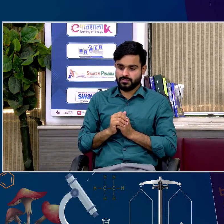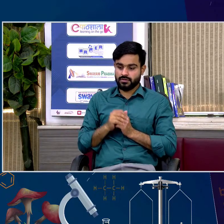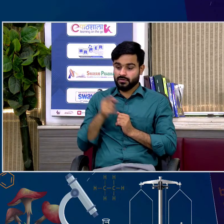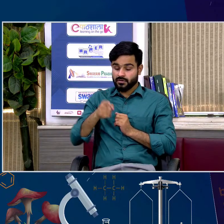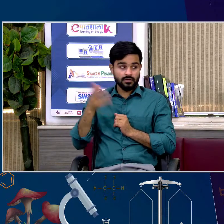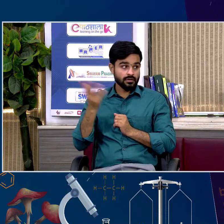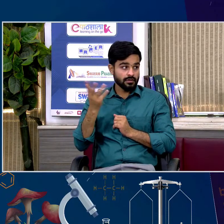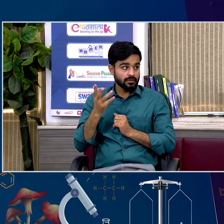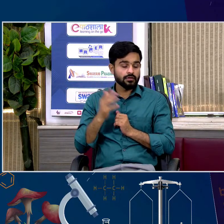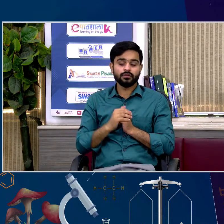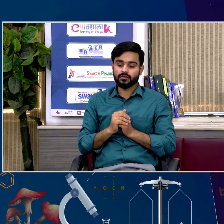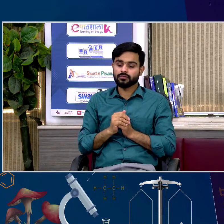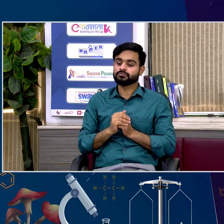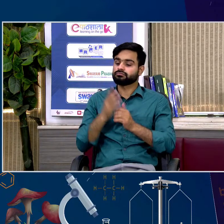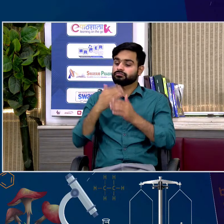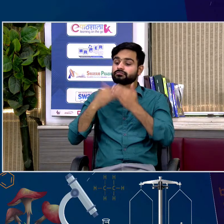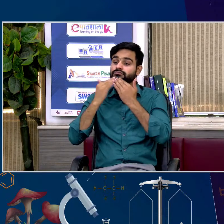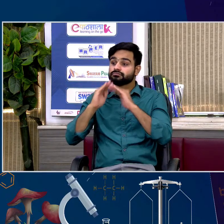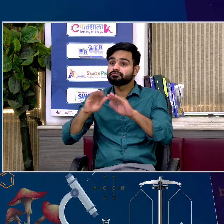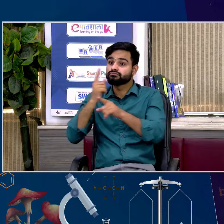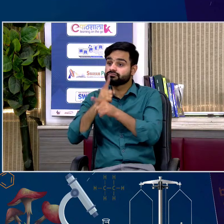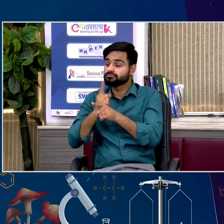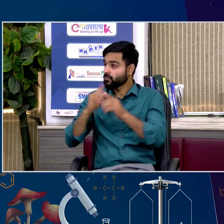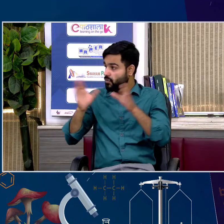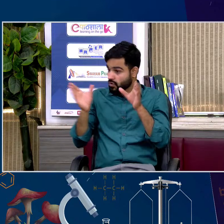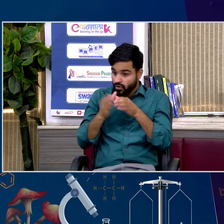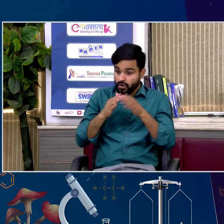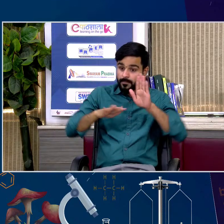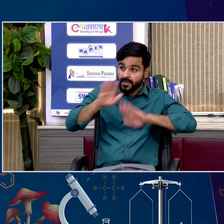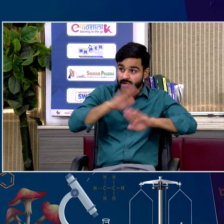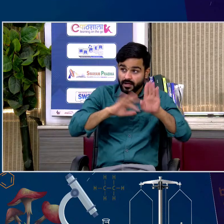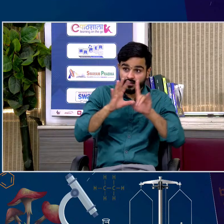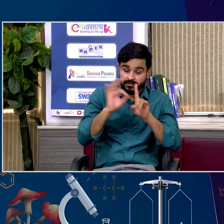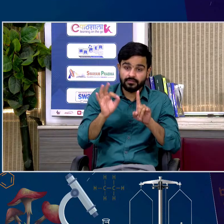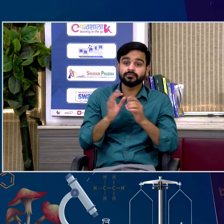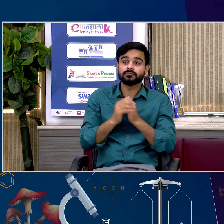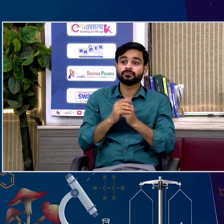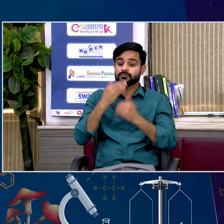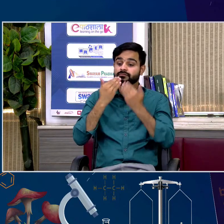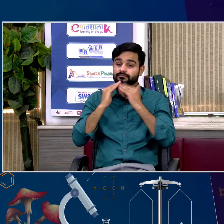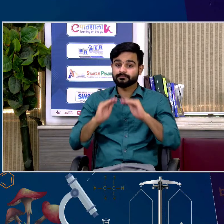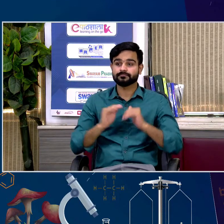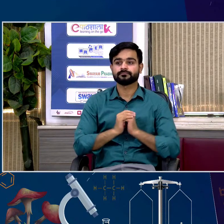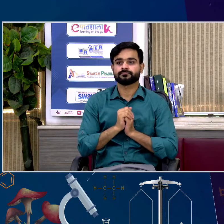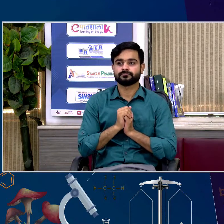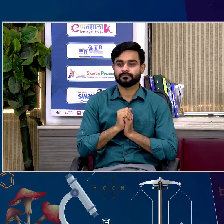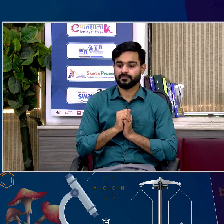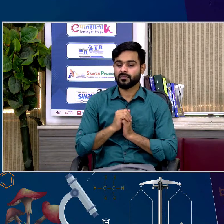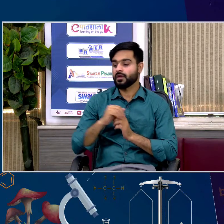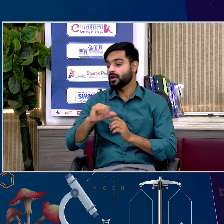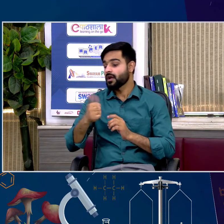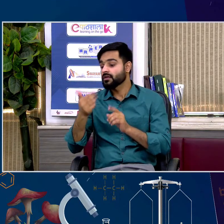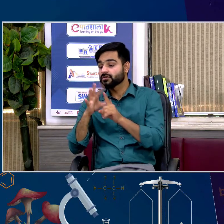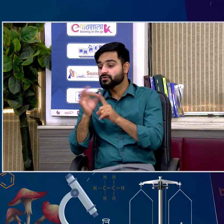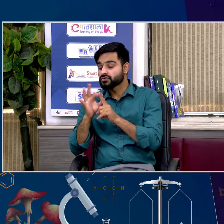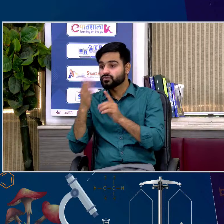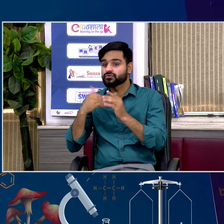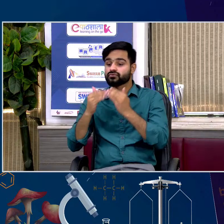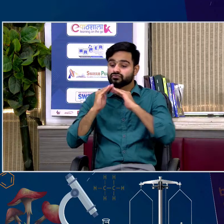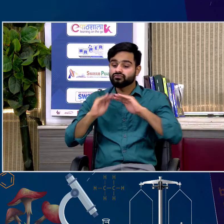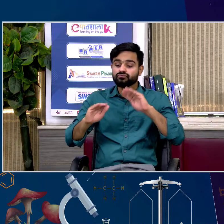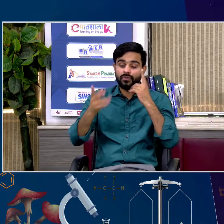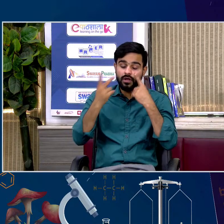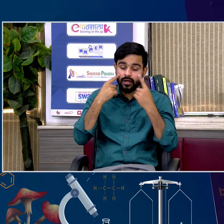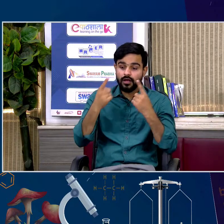is something that the teacher can do. For group activities, she can pair children up. Rather than doing activities individually,